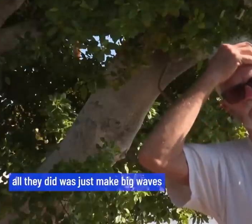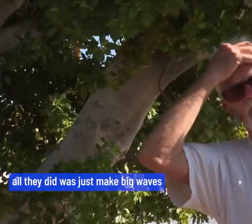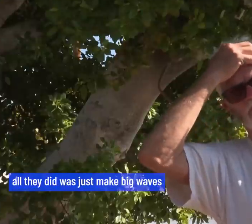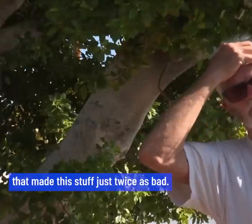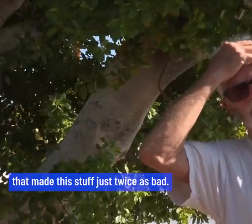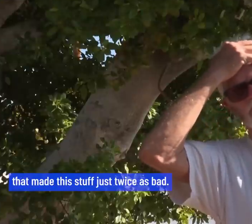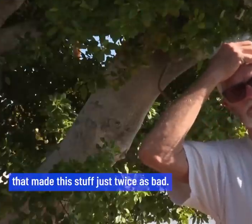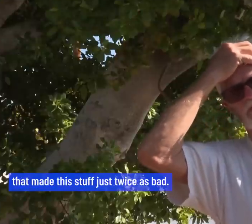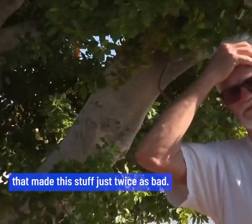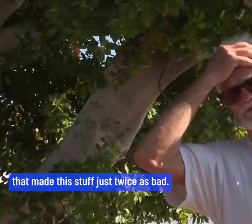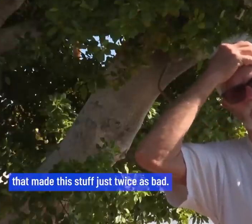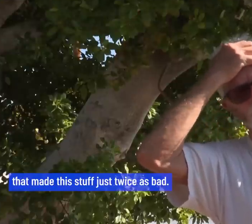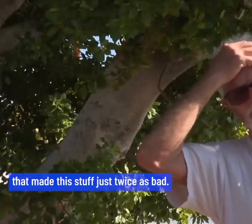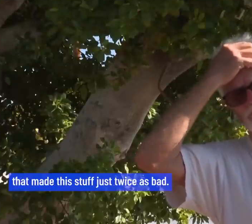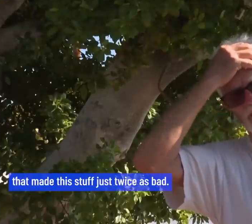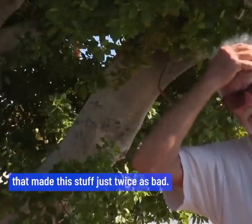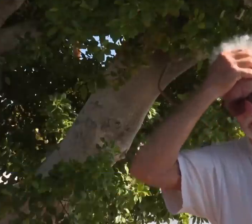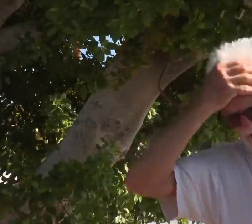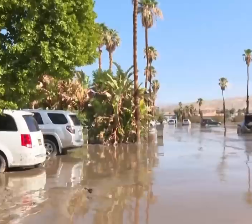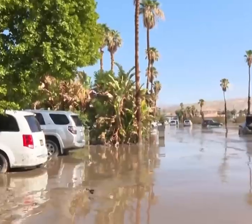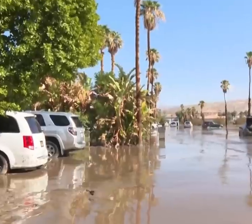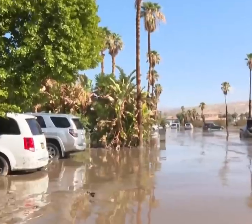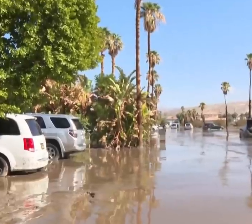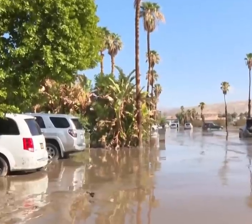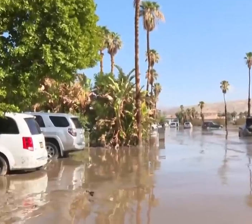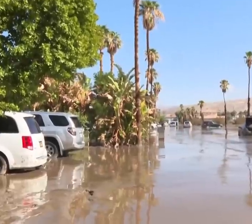make big waves and made this stuff just twice as bad.